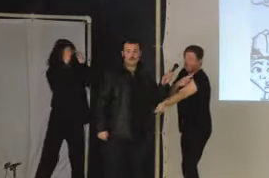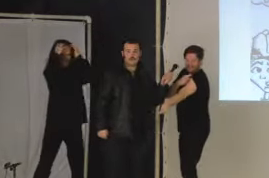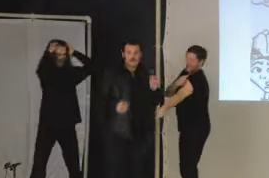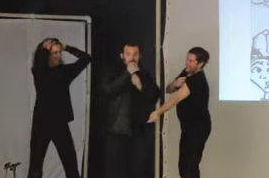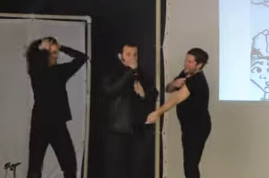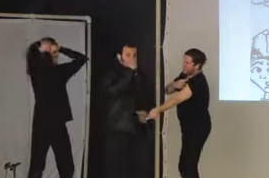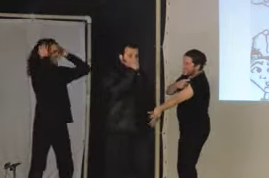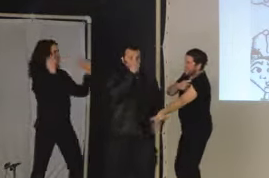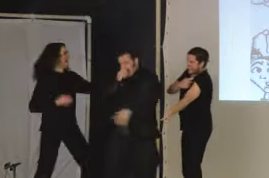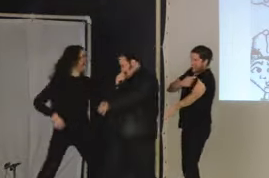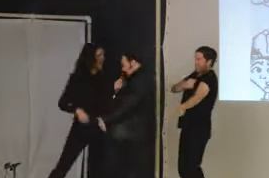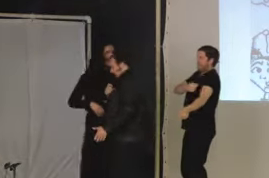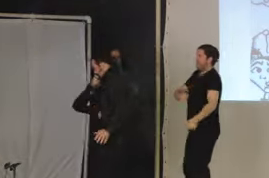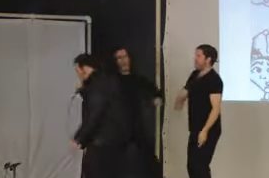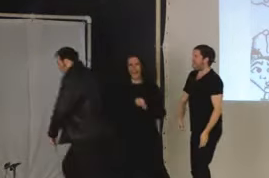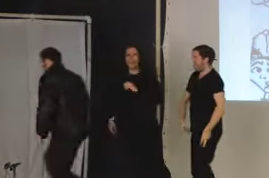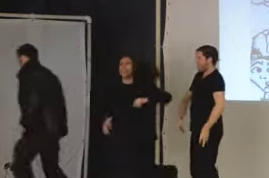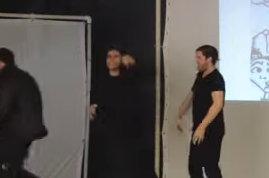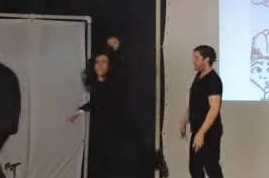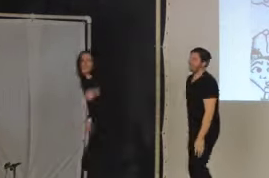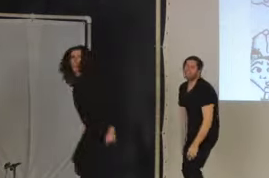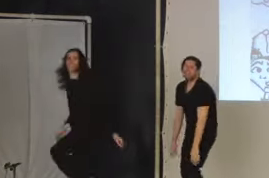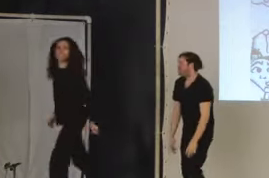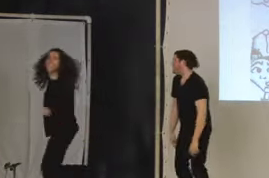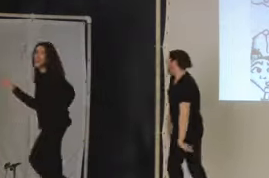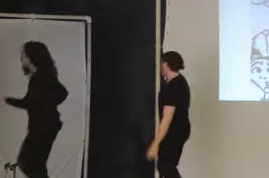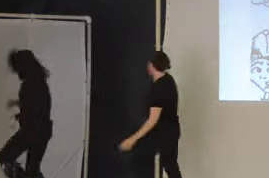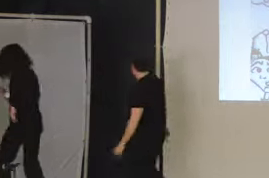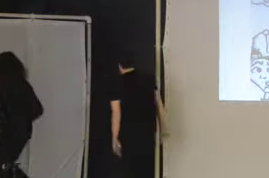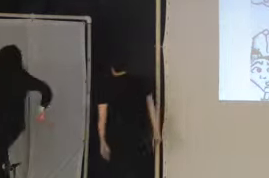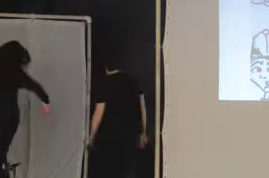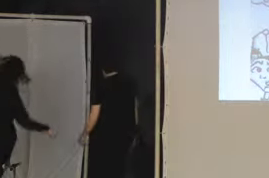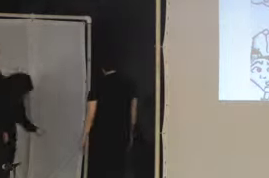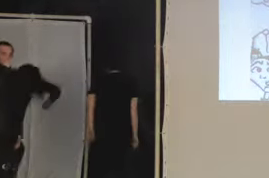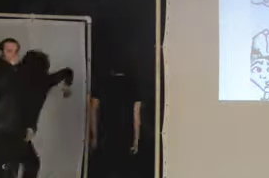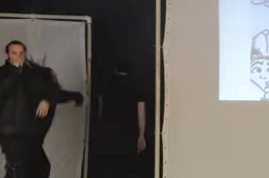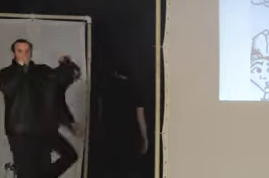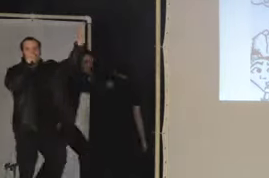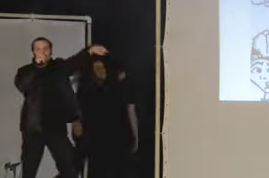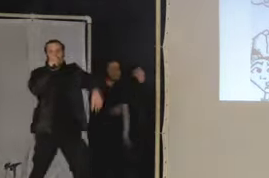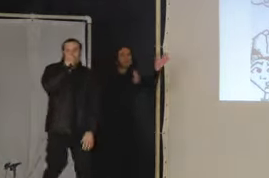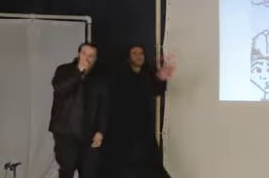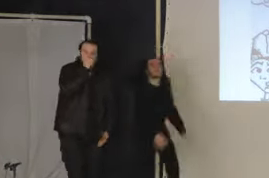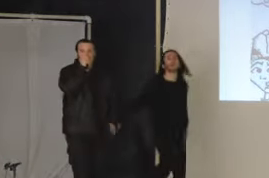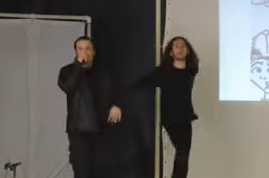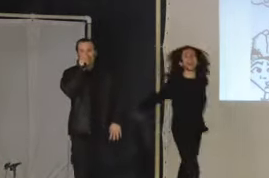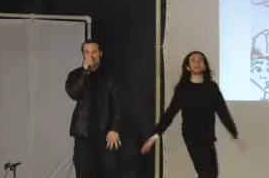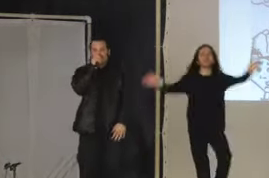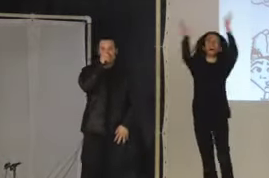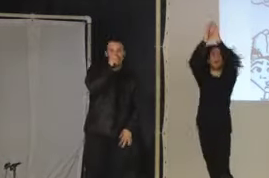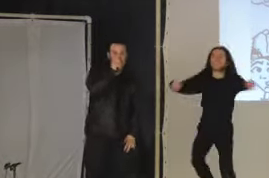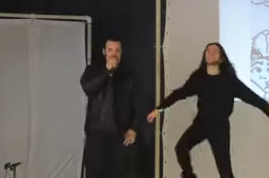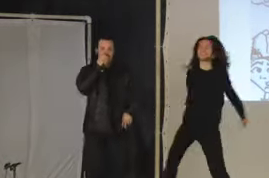star? Run away! These are the guys tonight! Yeah, we out! Follow